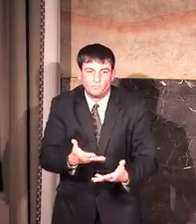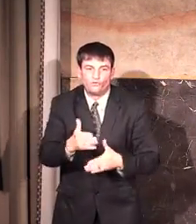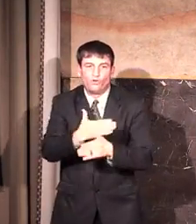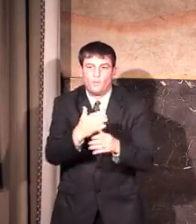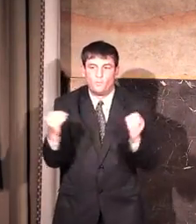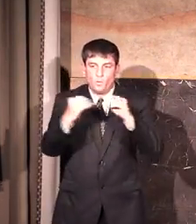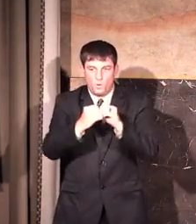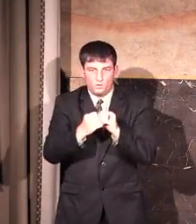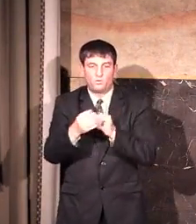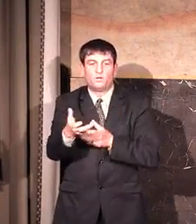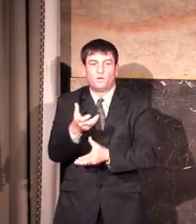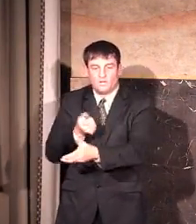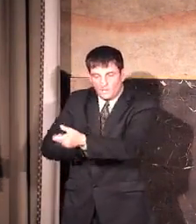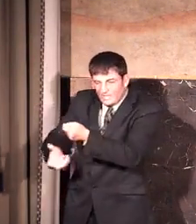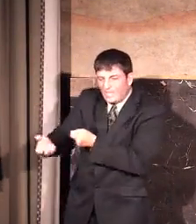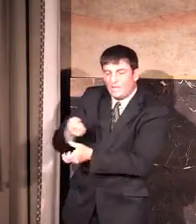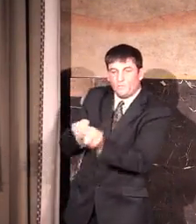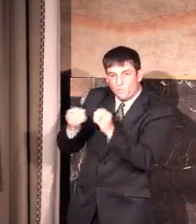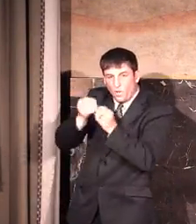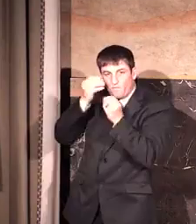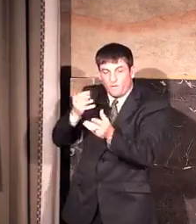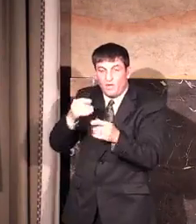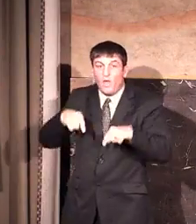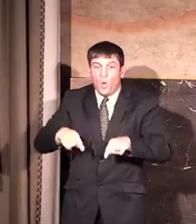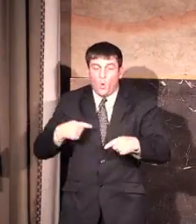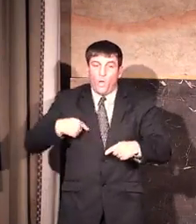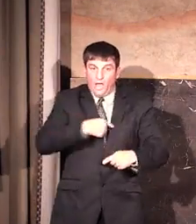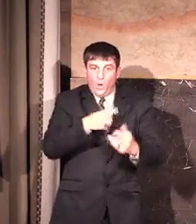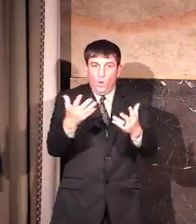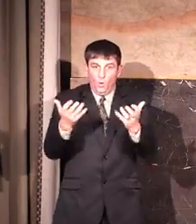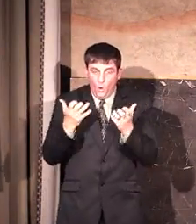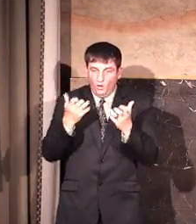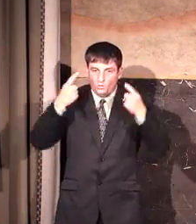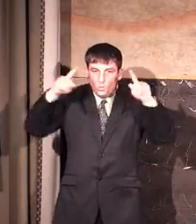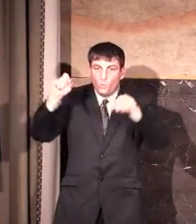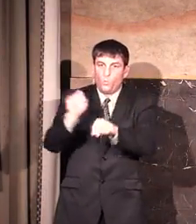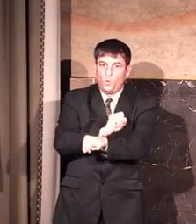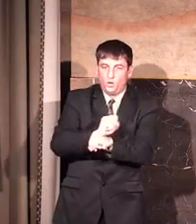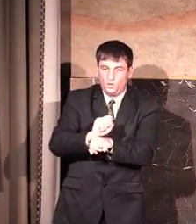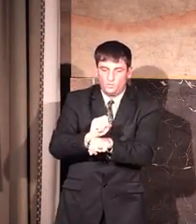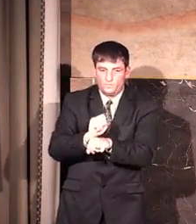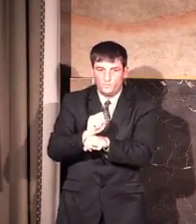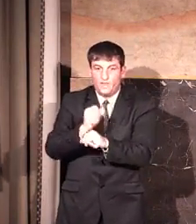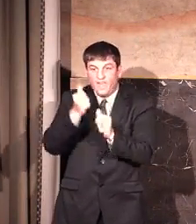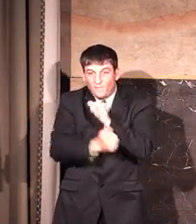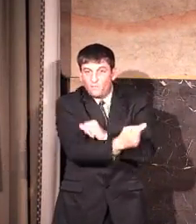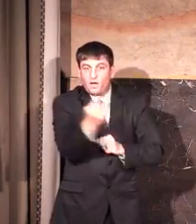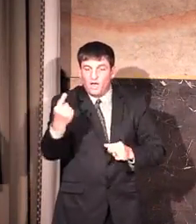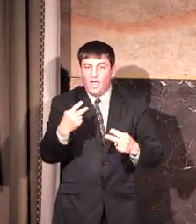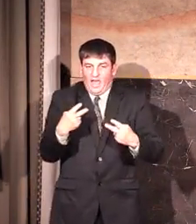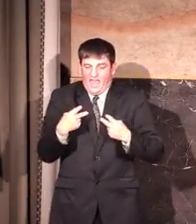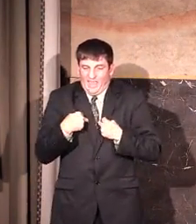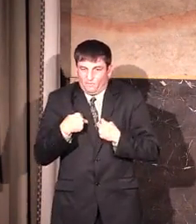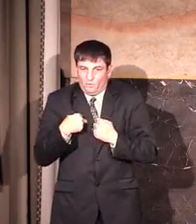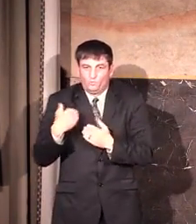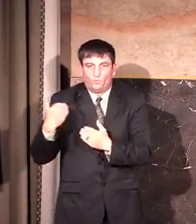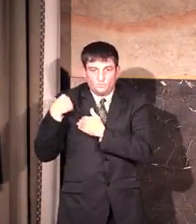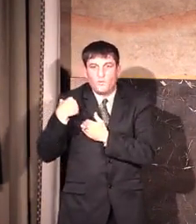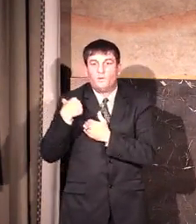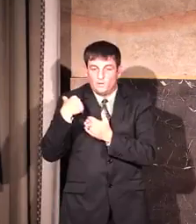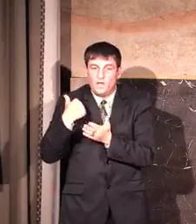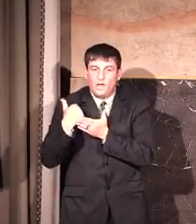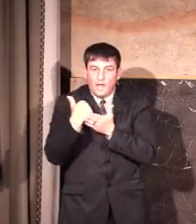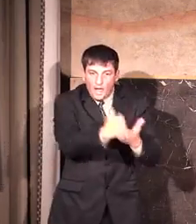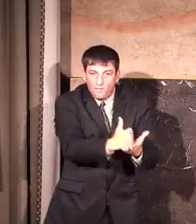This system works on the basis that we want it to work. We all have a duty and an opportunity to help when somebody reaches out to us, whether